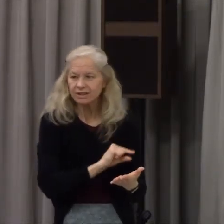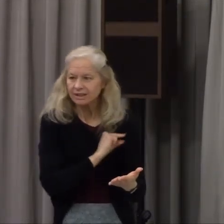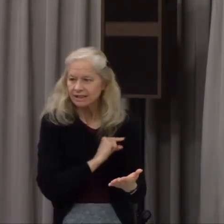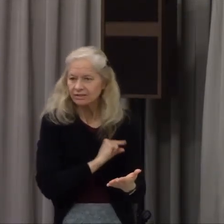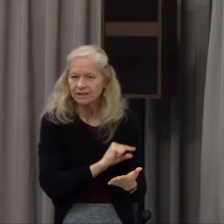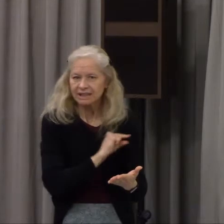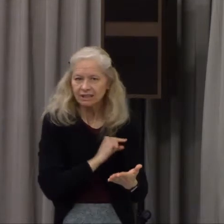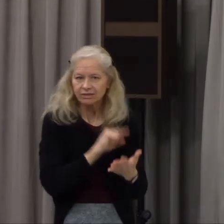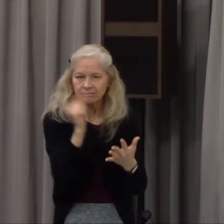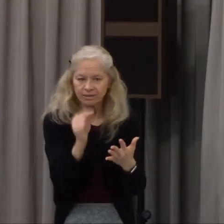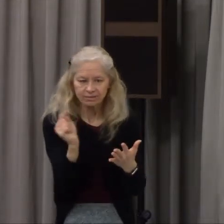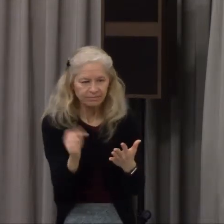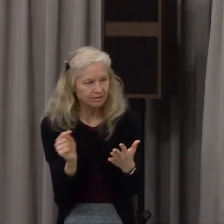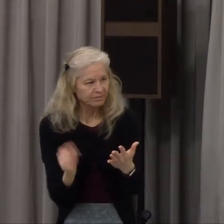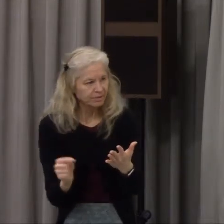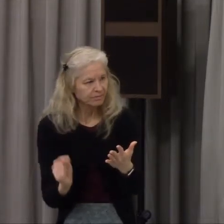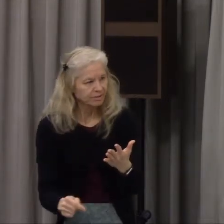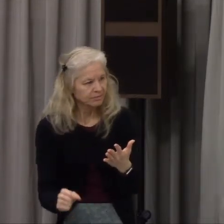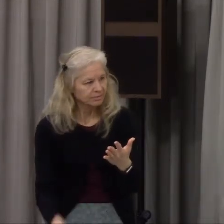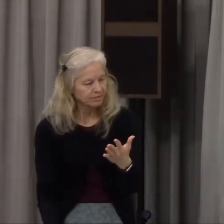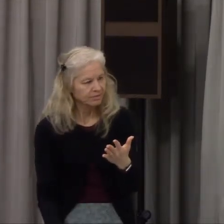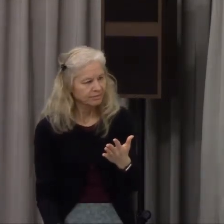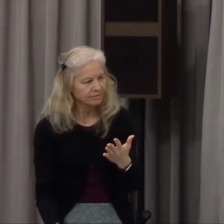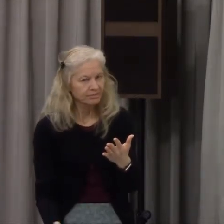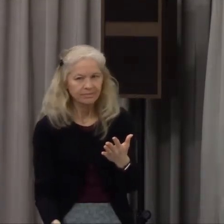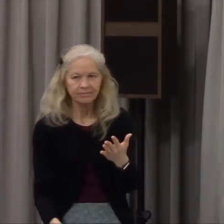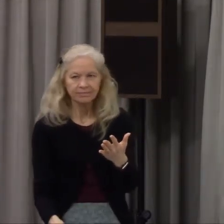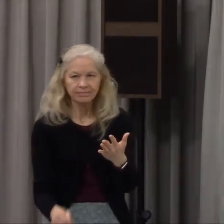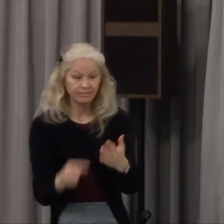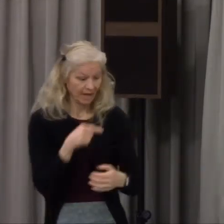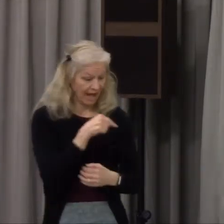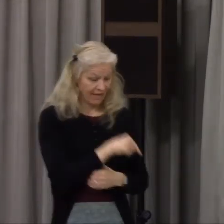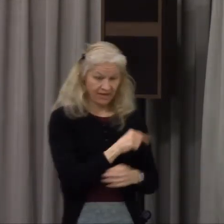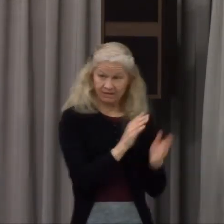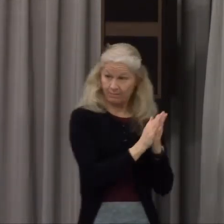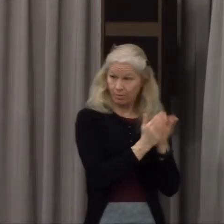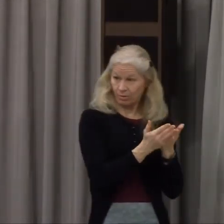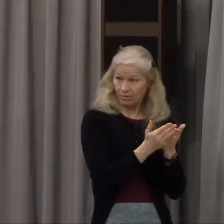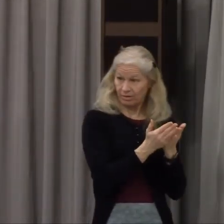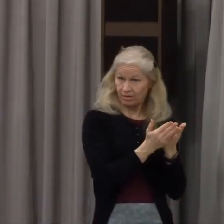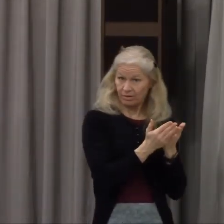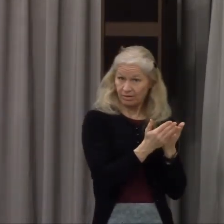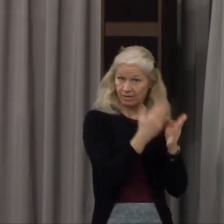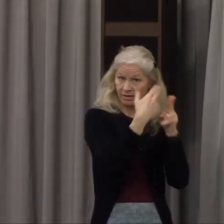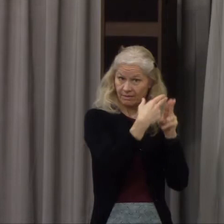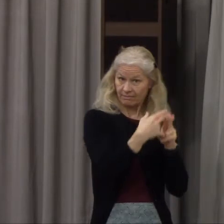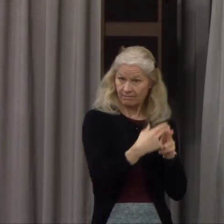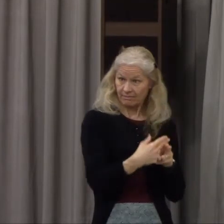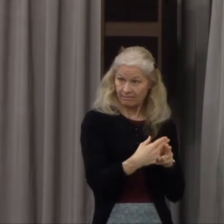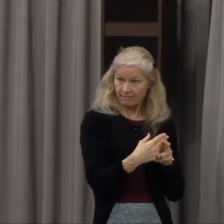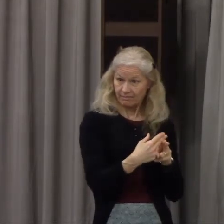thou shalt be justified, and by thy words thou shalt be condemned. He's going to use their own